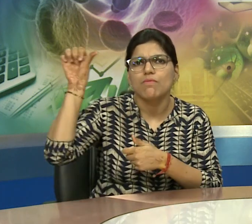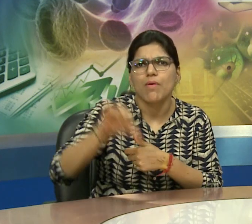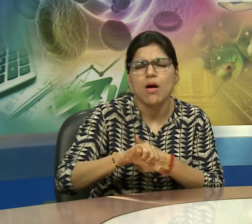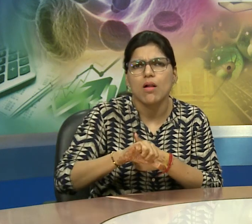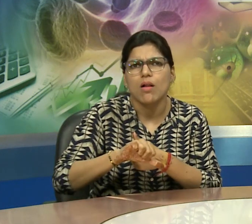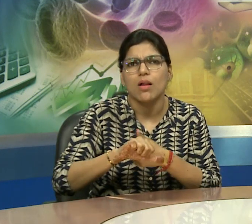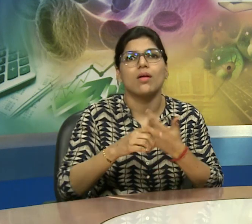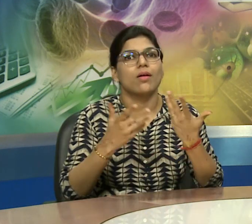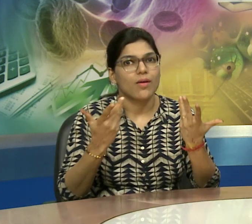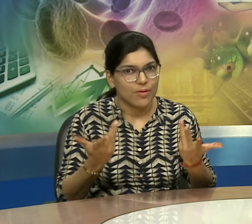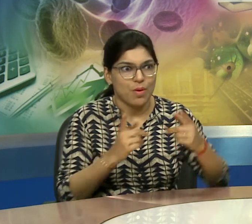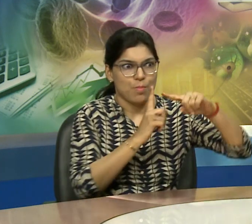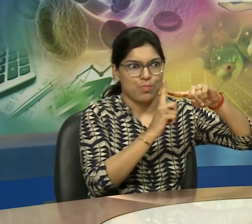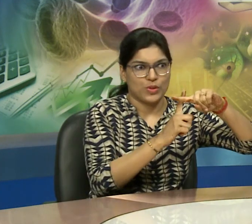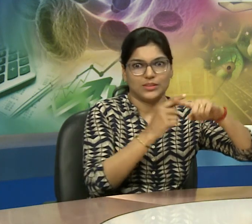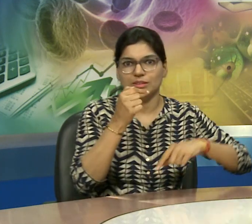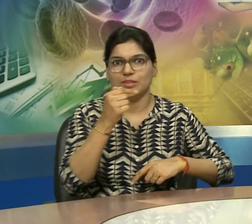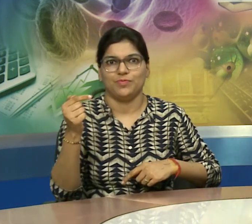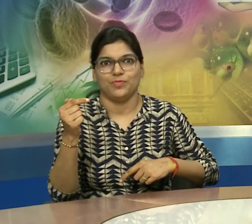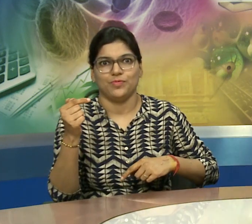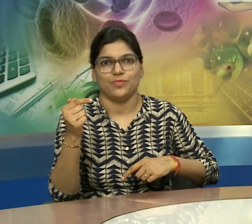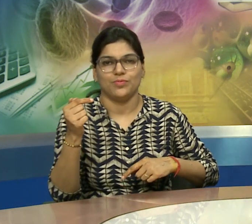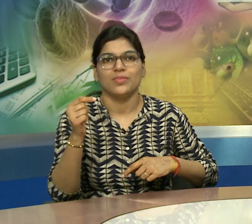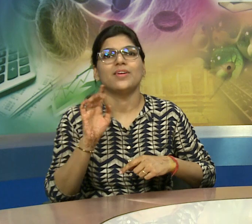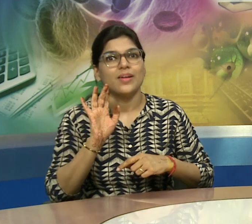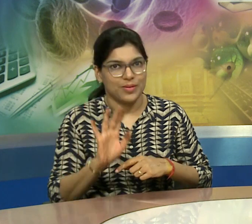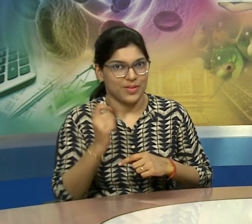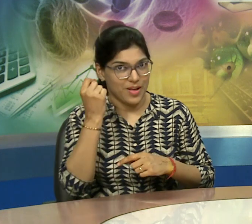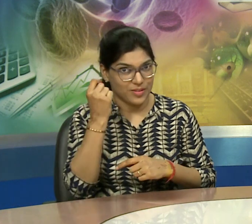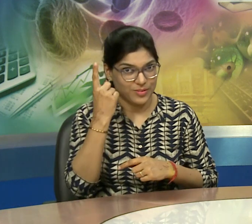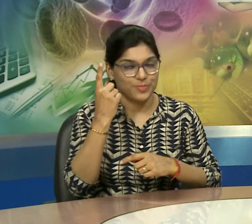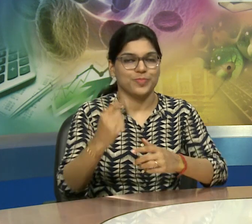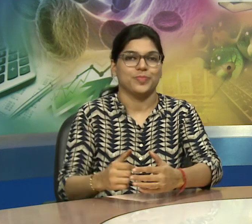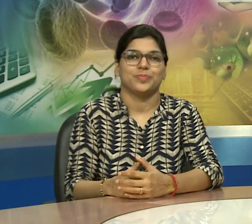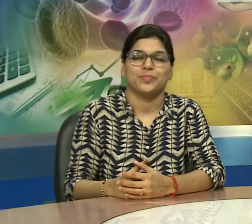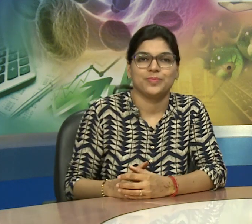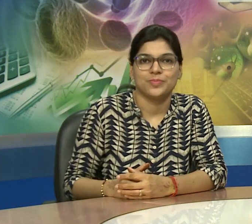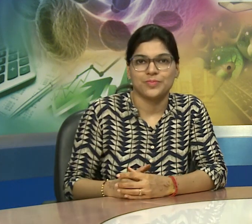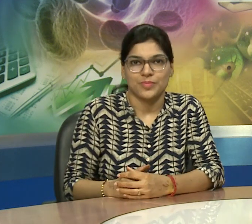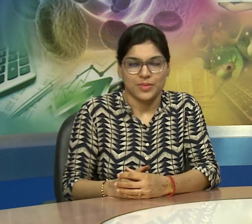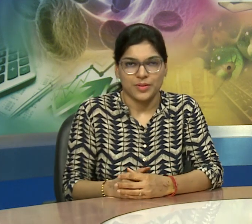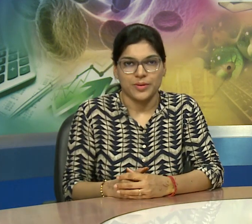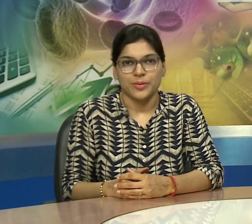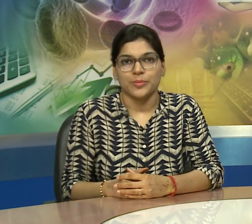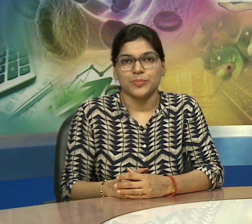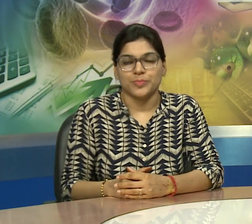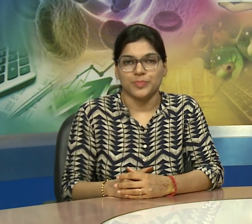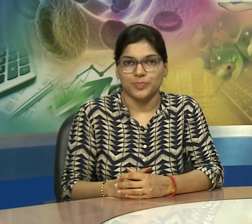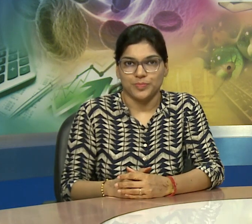hard for the exam but failed. It is another example of positive and